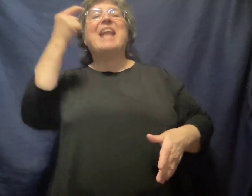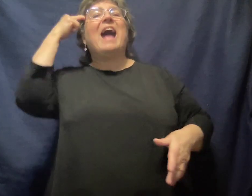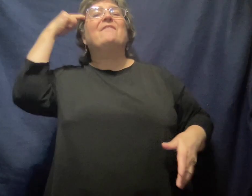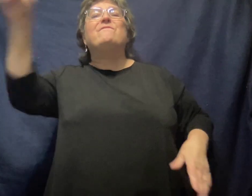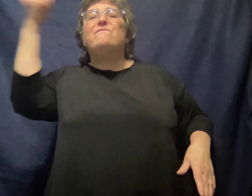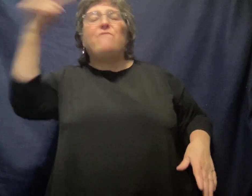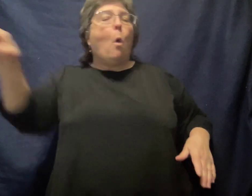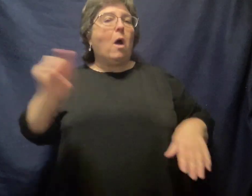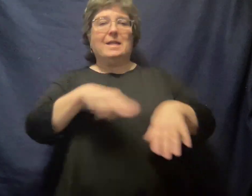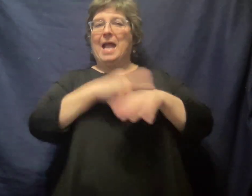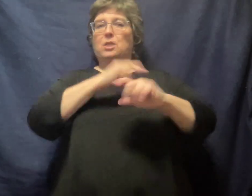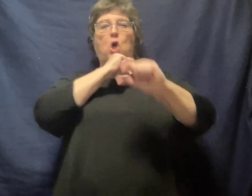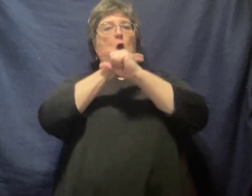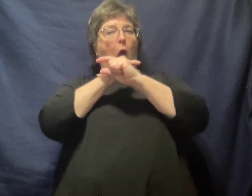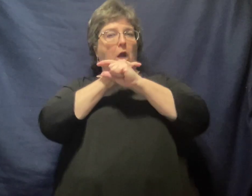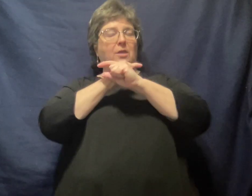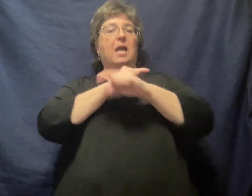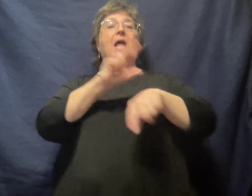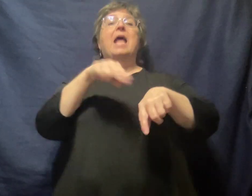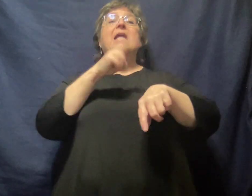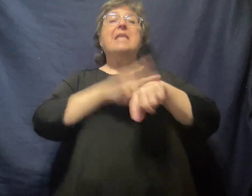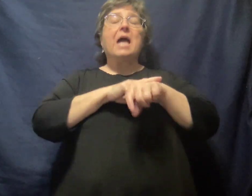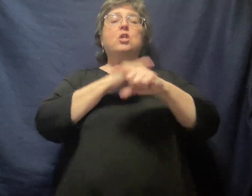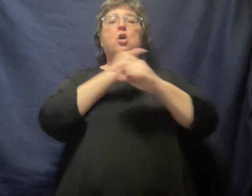Guard does. The National Guard is on life-saving missions.